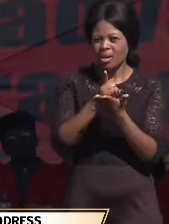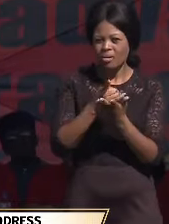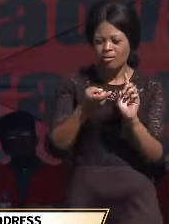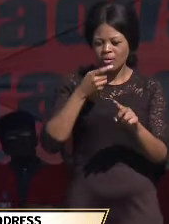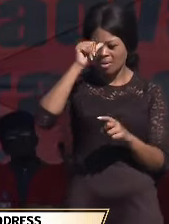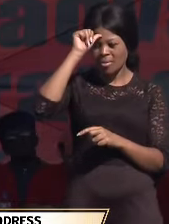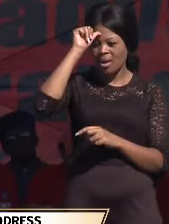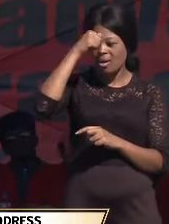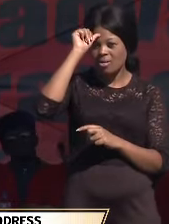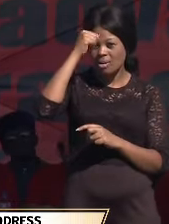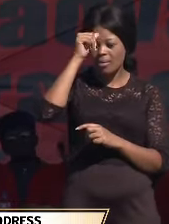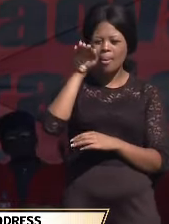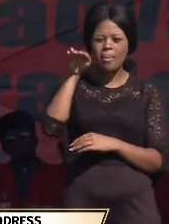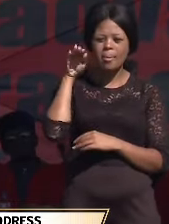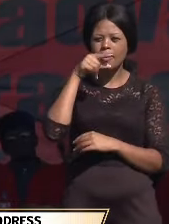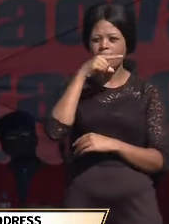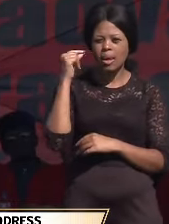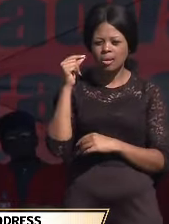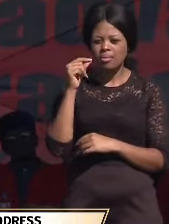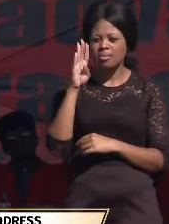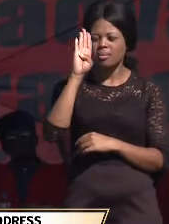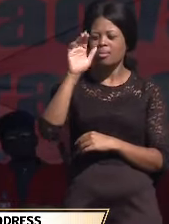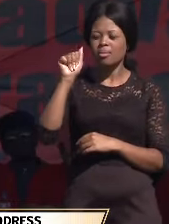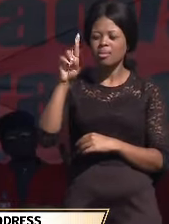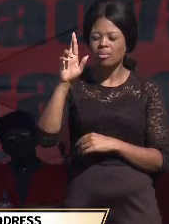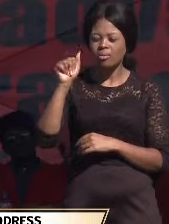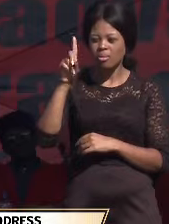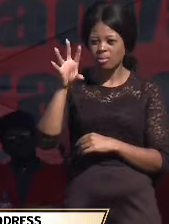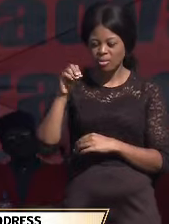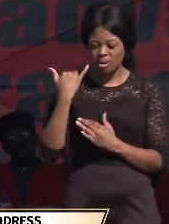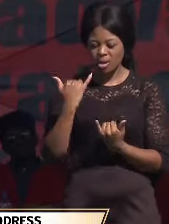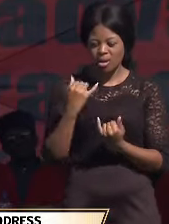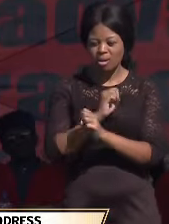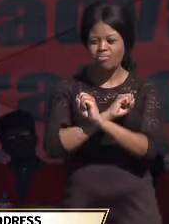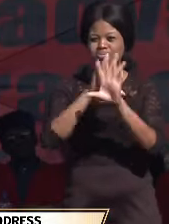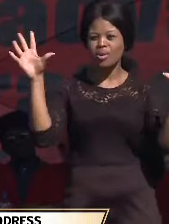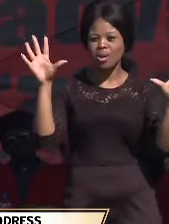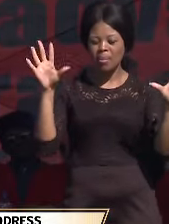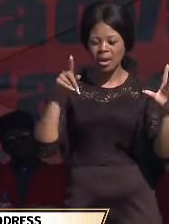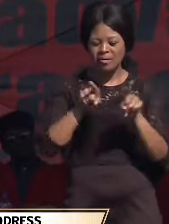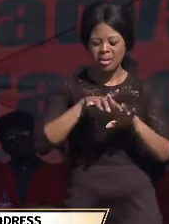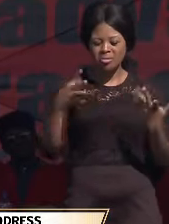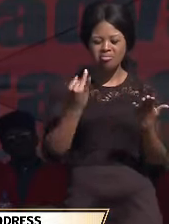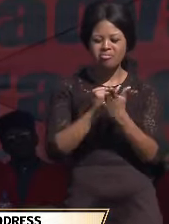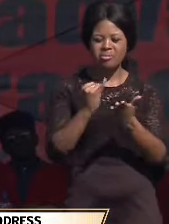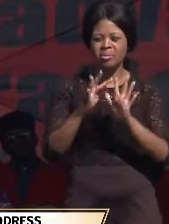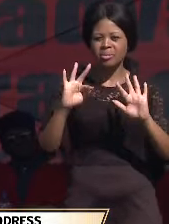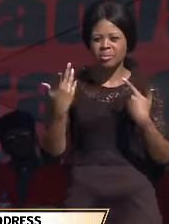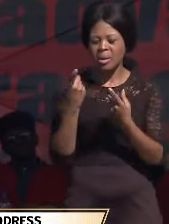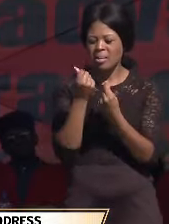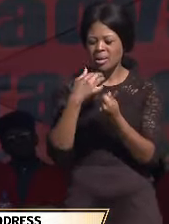Indian public bank called Baroda. Sebeyaphuma namhlanje ngathi abanacala. Imali